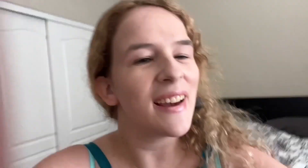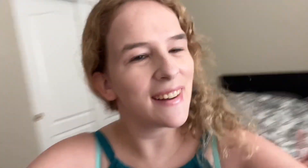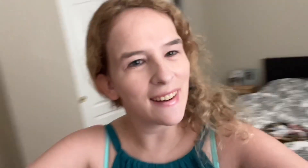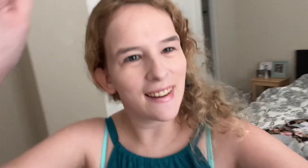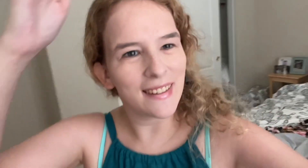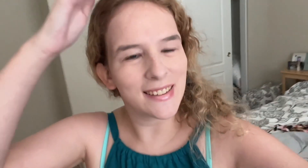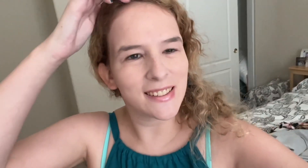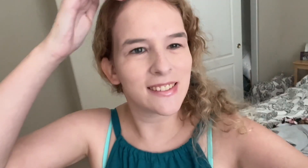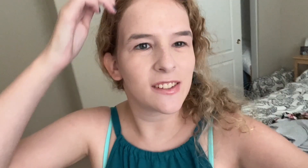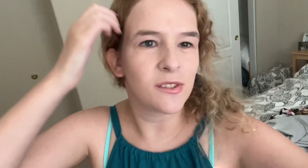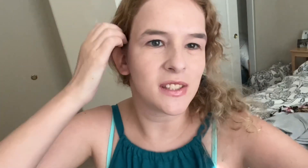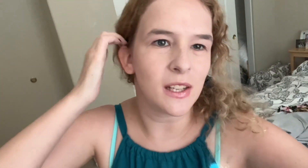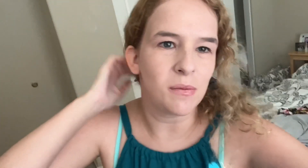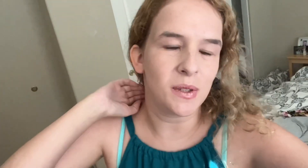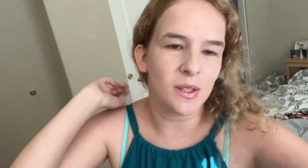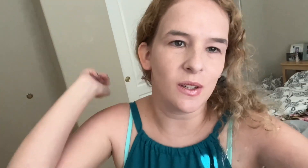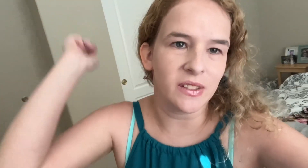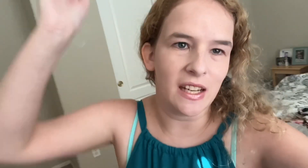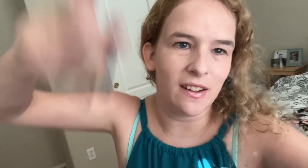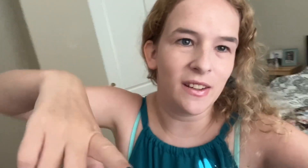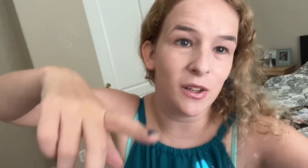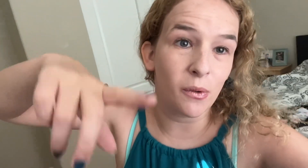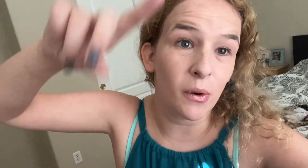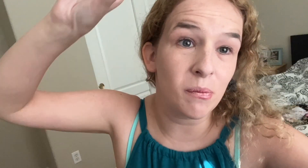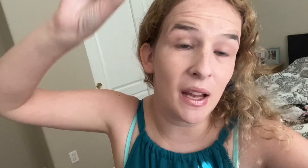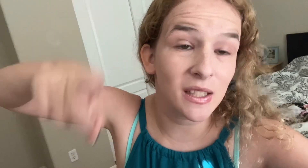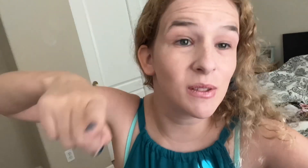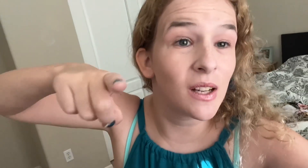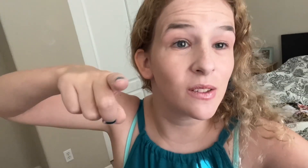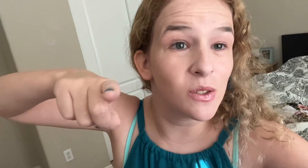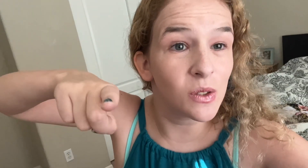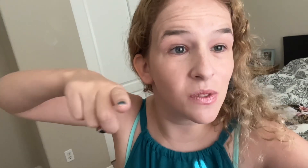Hey guys, what's up? It's your girl Taryn here. Welcome back to another YouTube video.